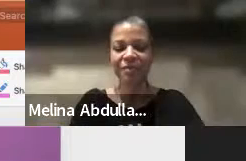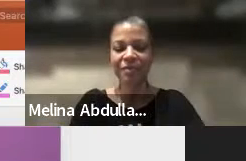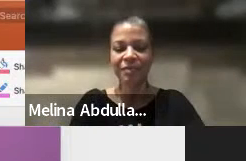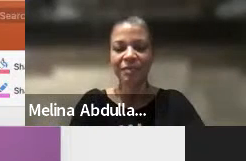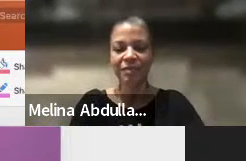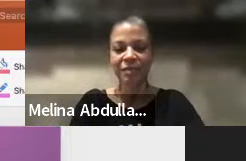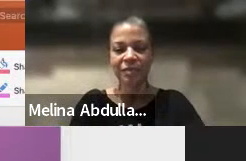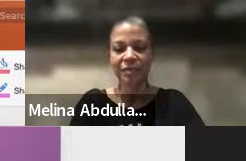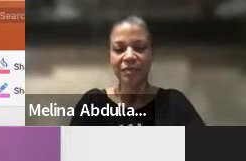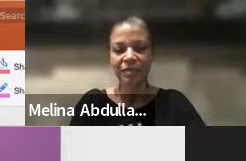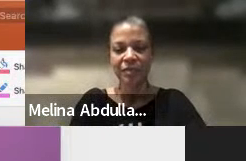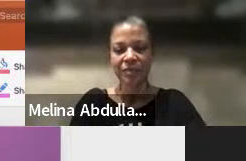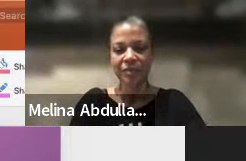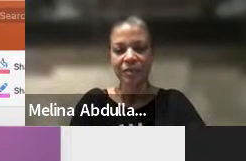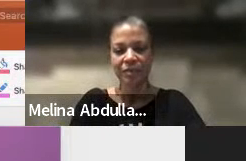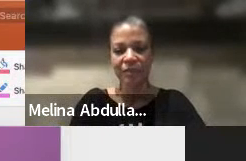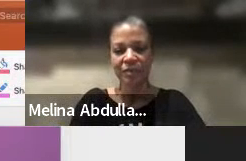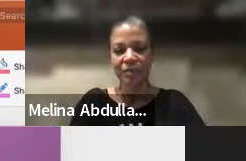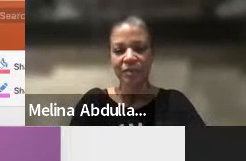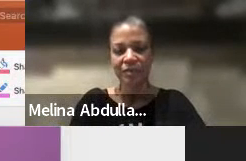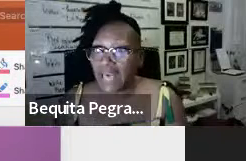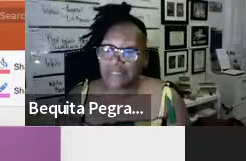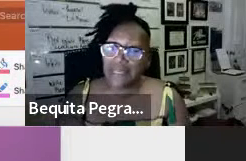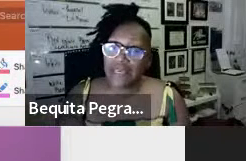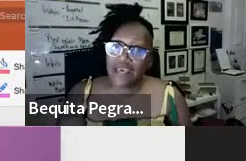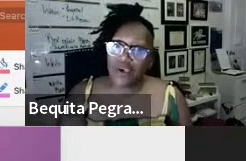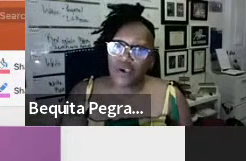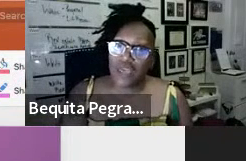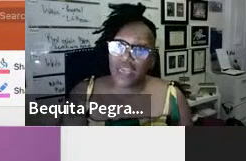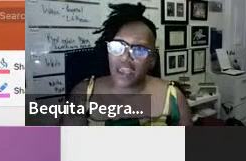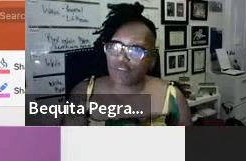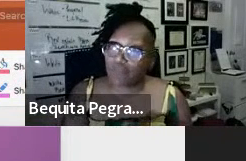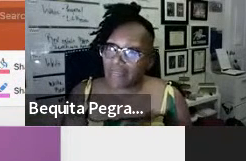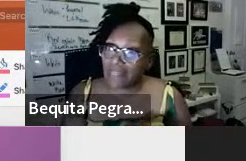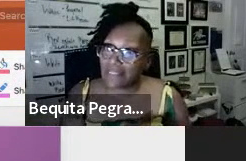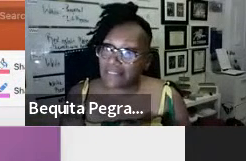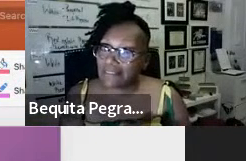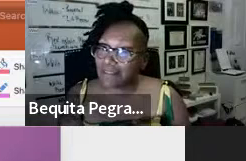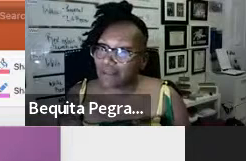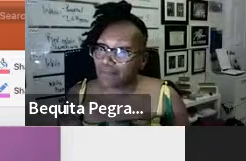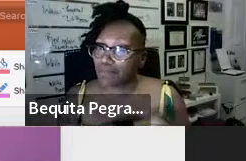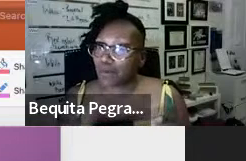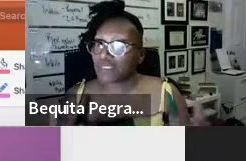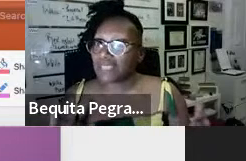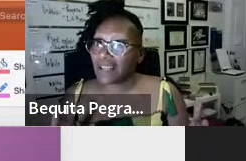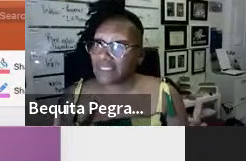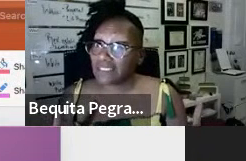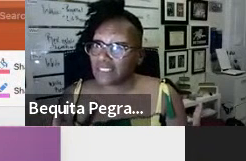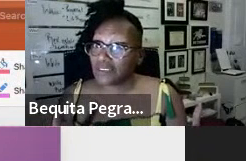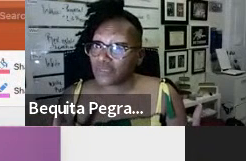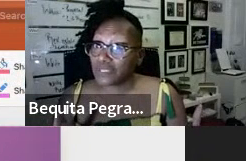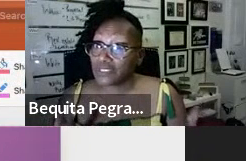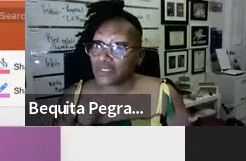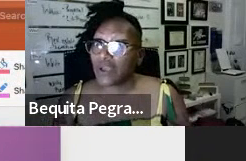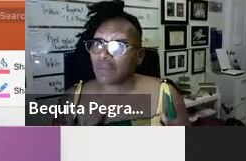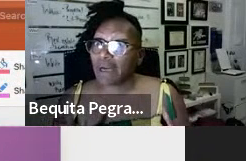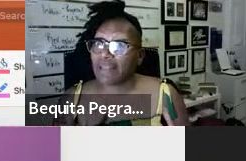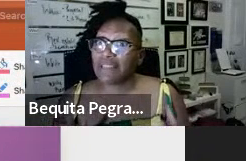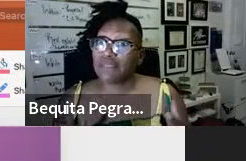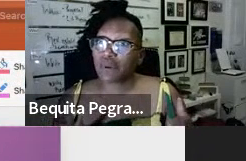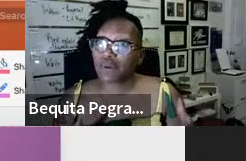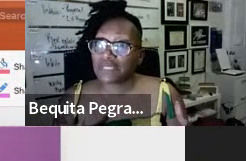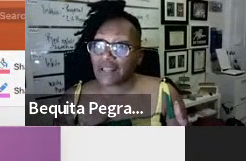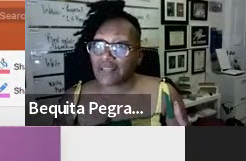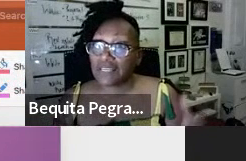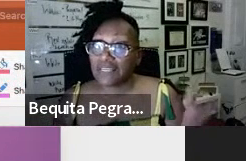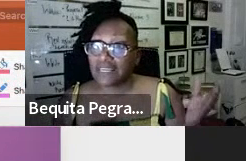justice, how they can get involved, because everybody's personality is different. So